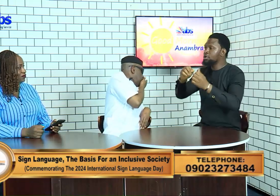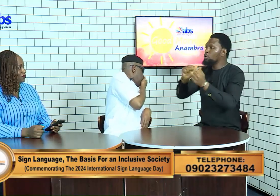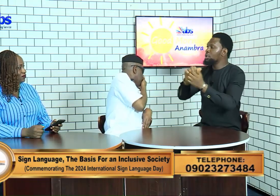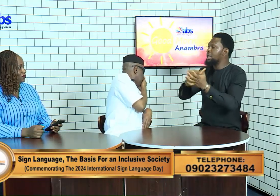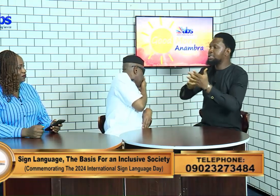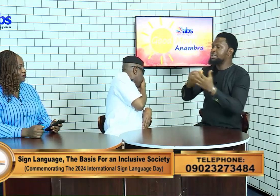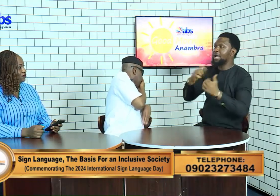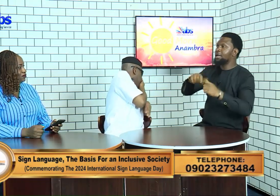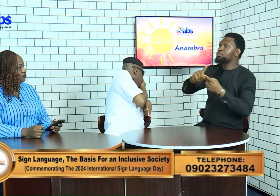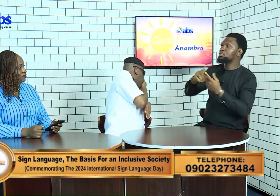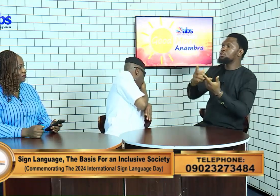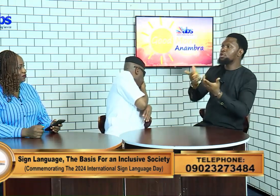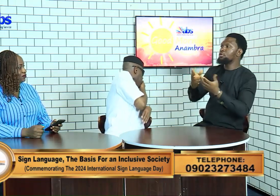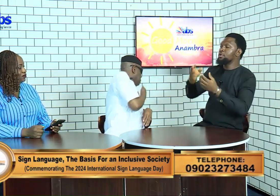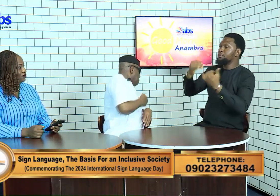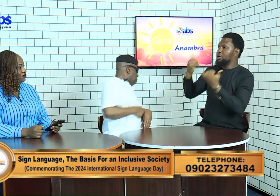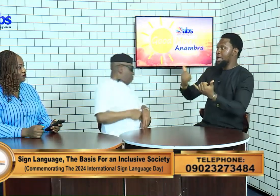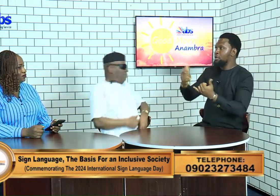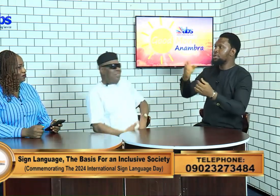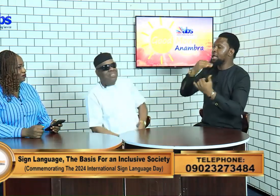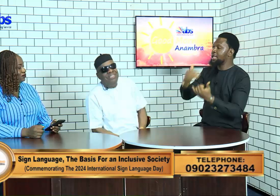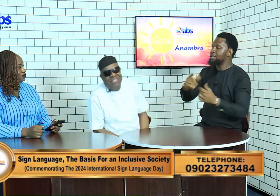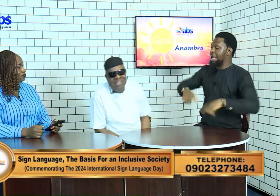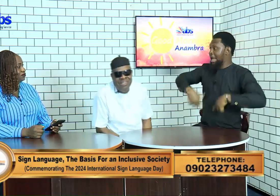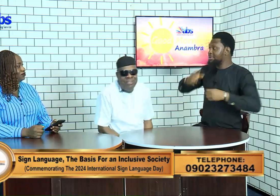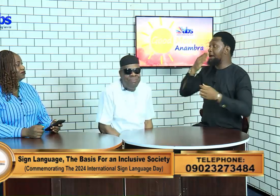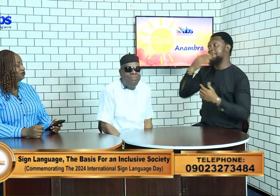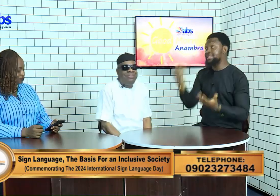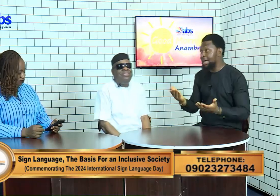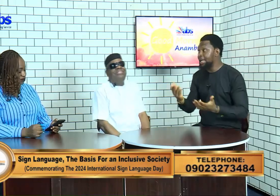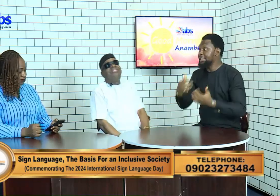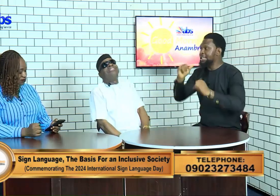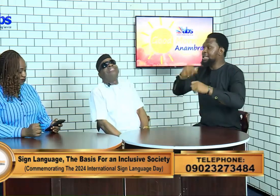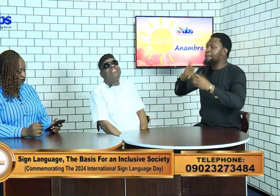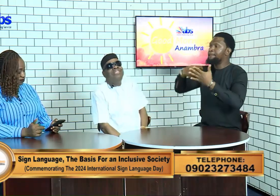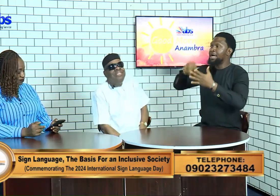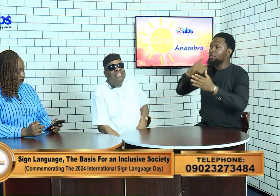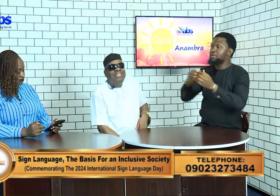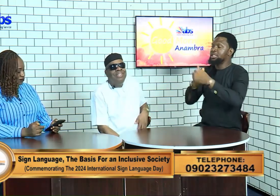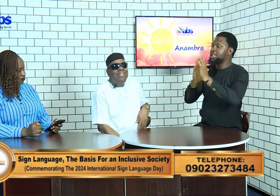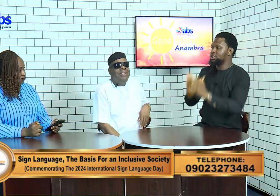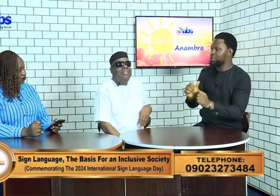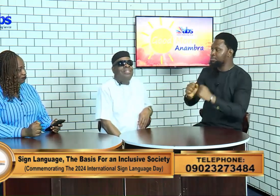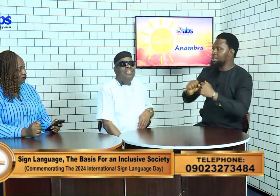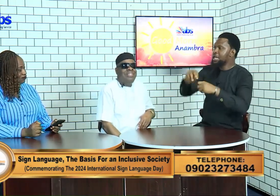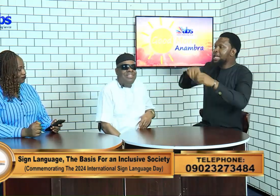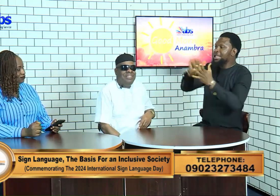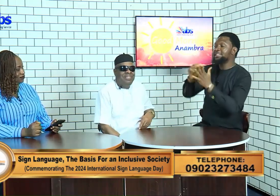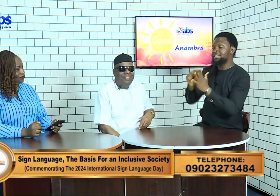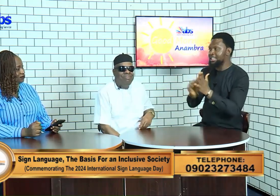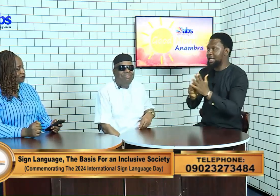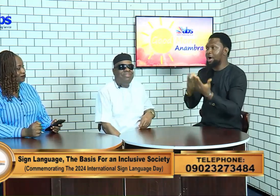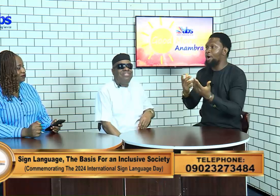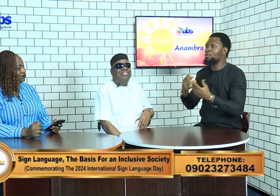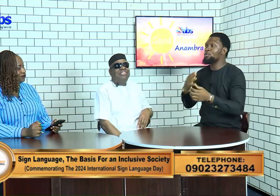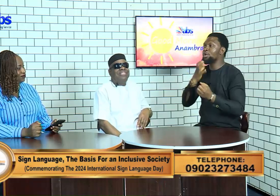And with that, I can able to, for now, their lives are better. They are now part of the leadership in that